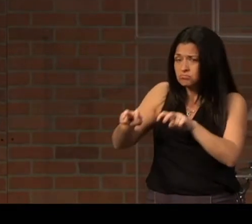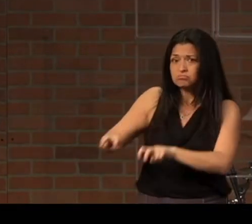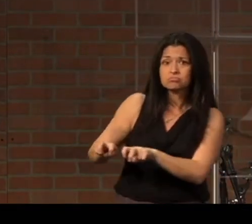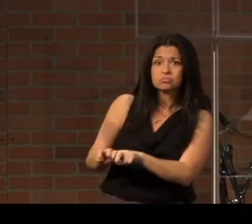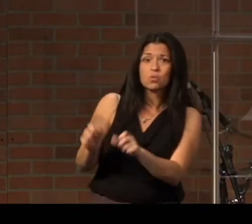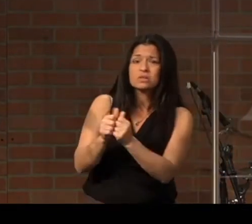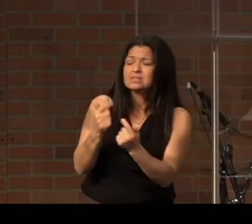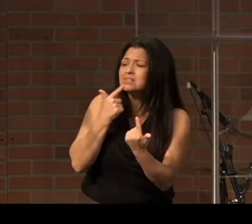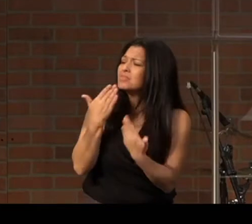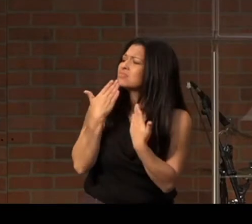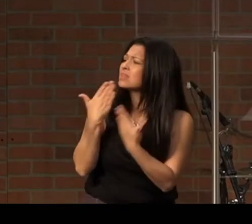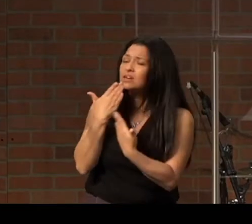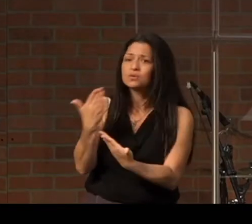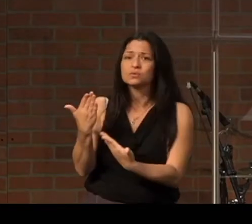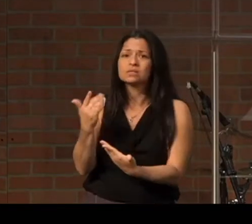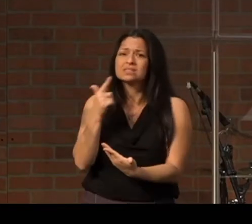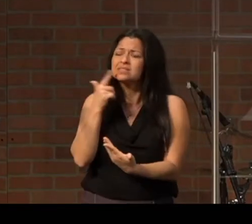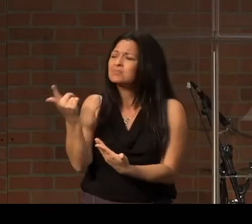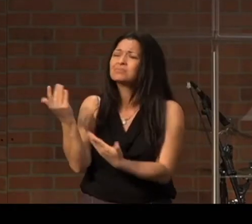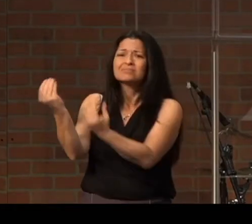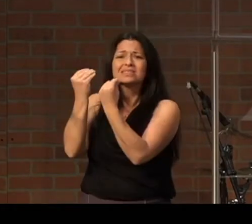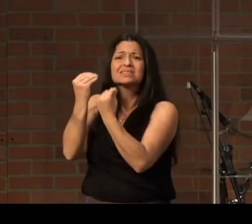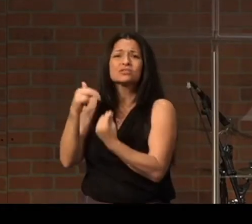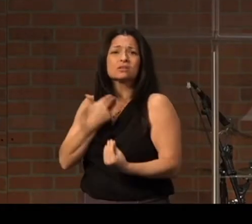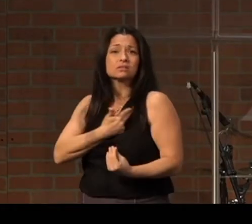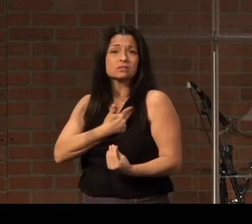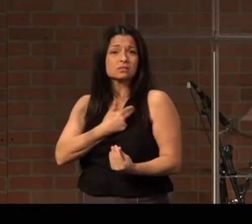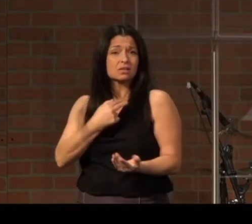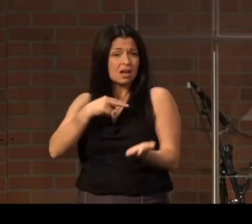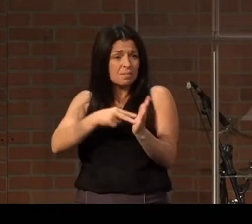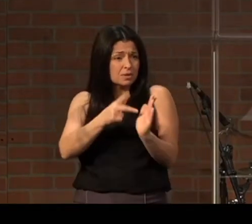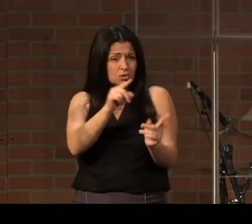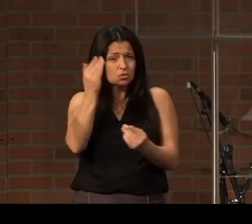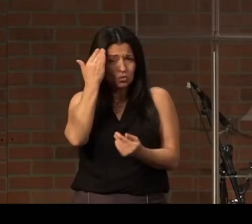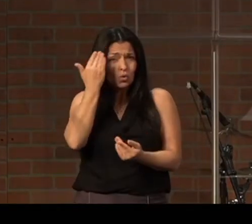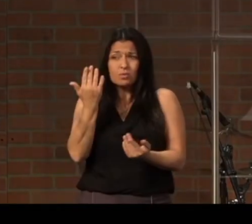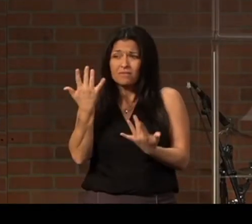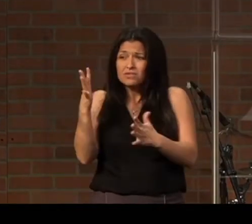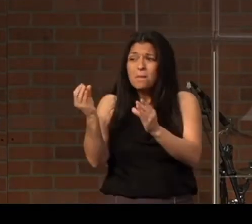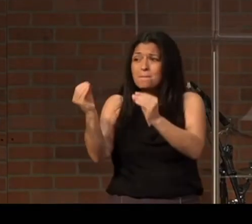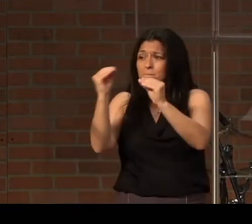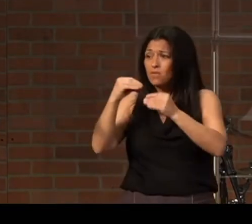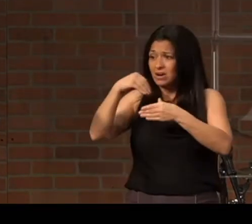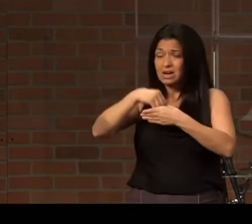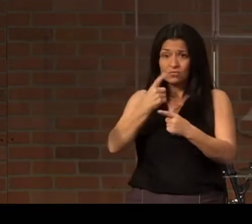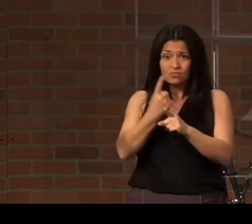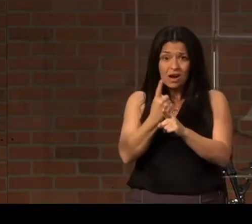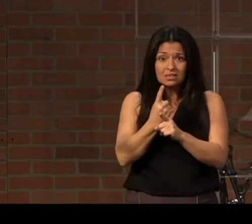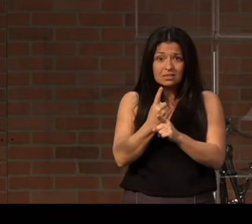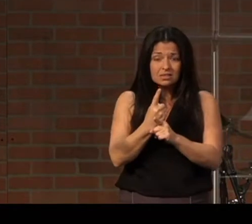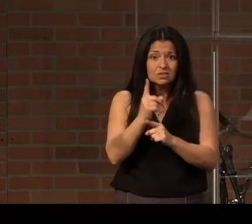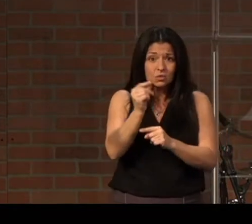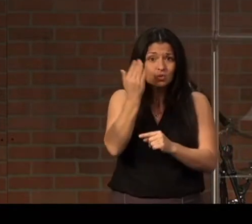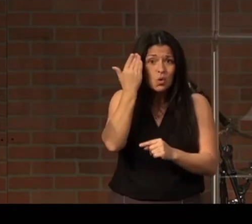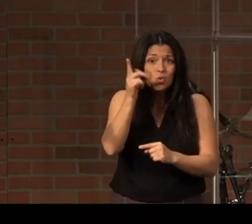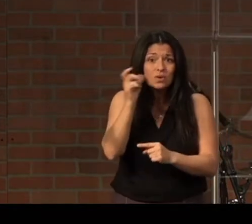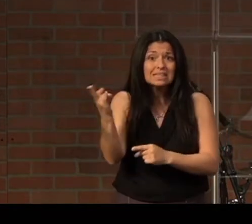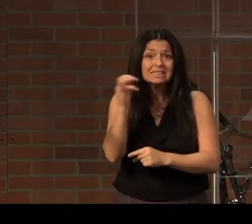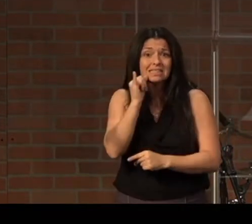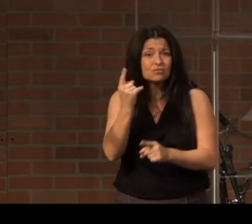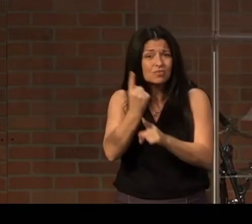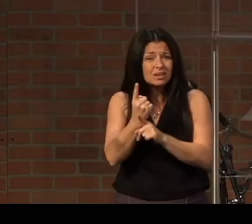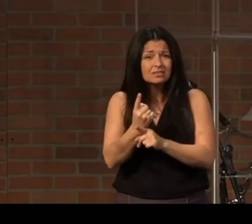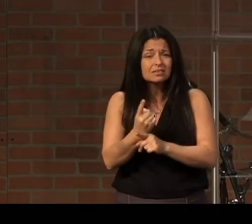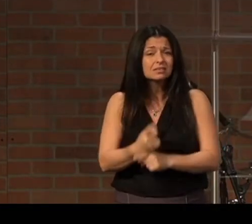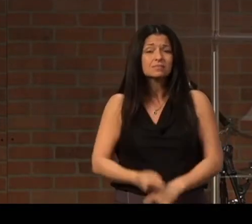thank you? Wouldn't we say, teach us? I mean, you know who's moved in, right? You do know, don't you? We learned last week,